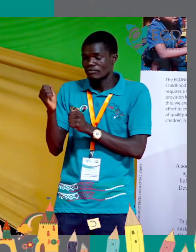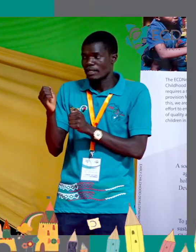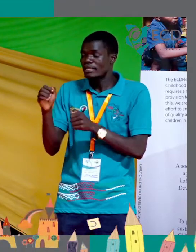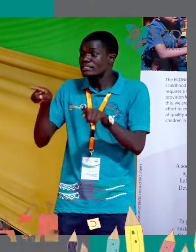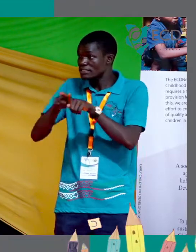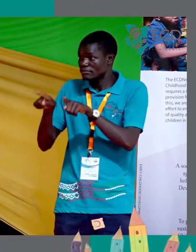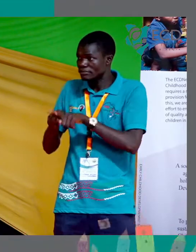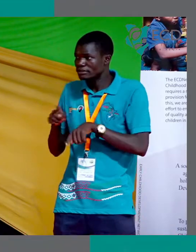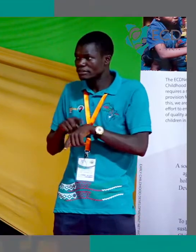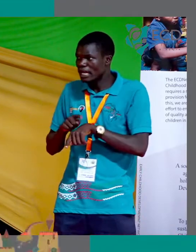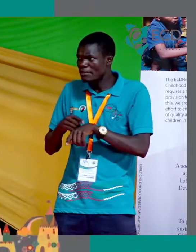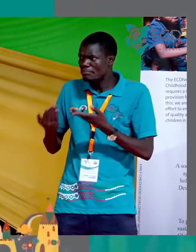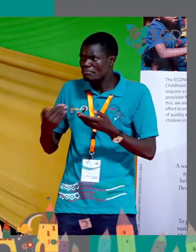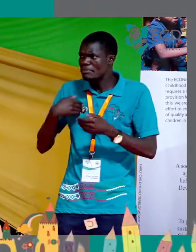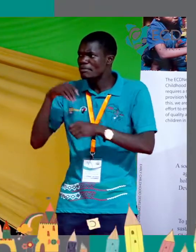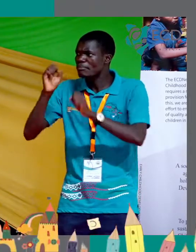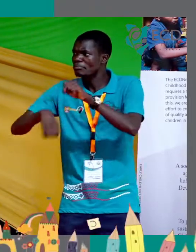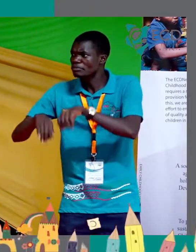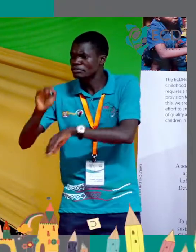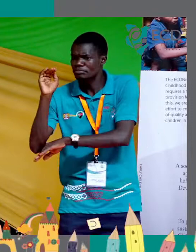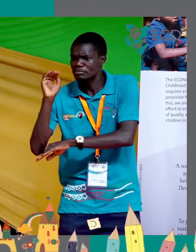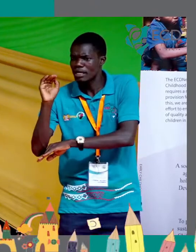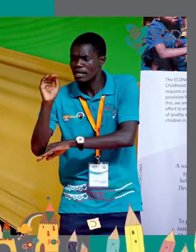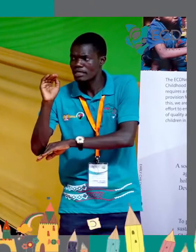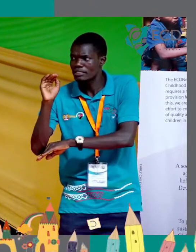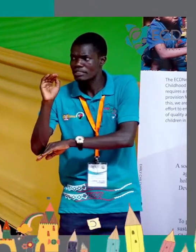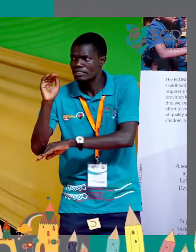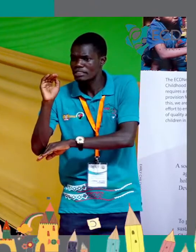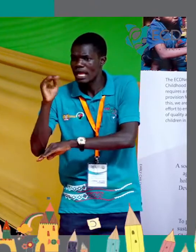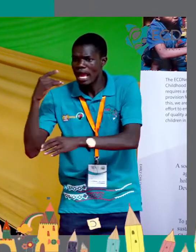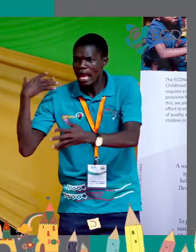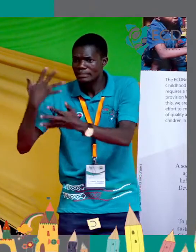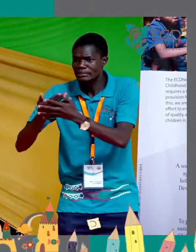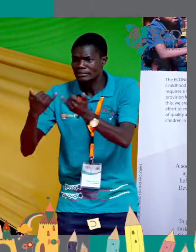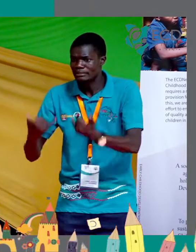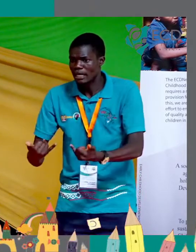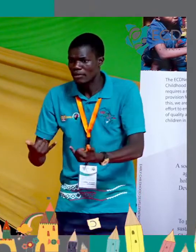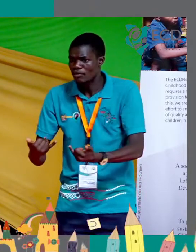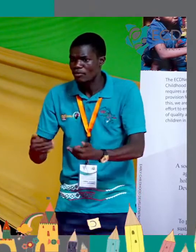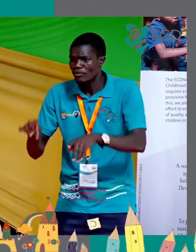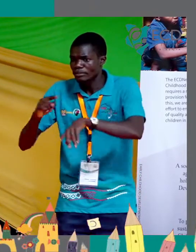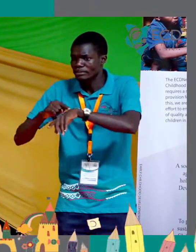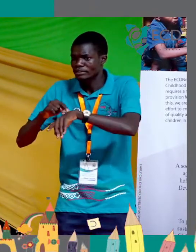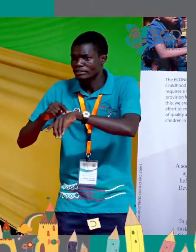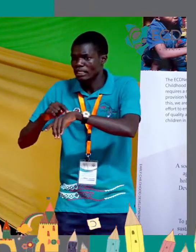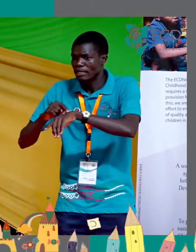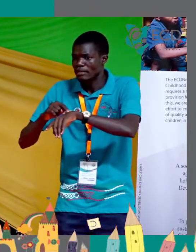And when they are with us, until now, when the